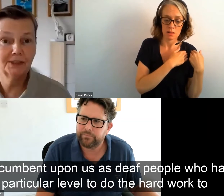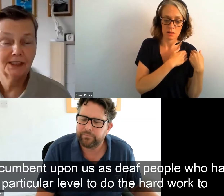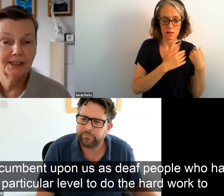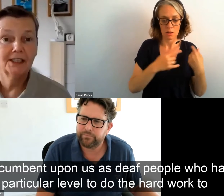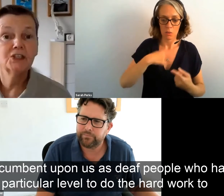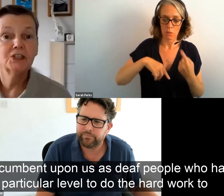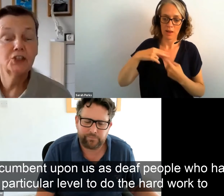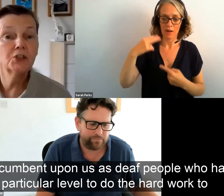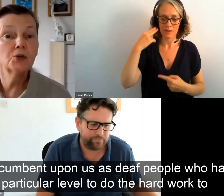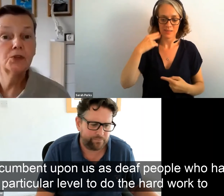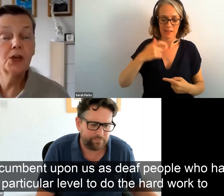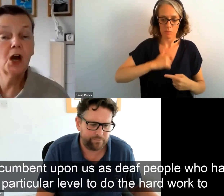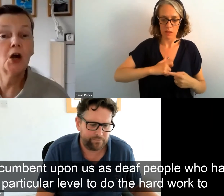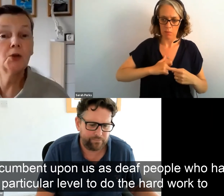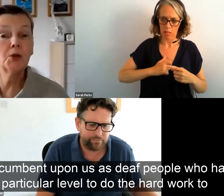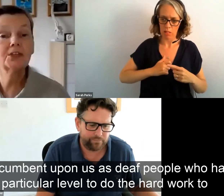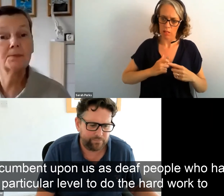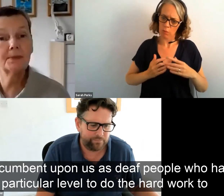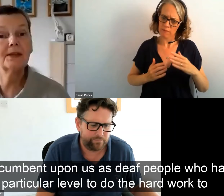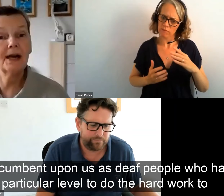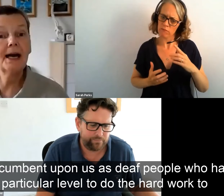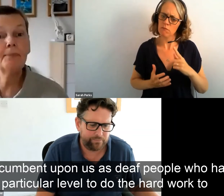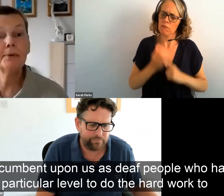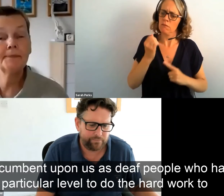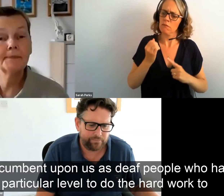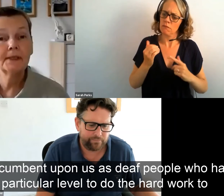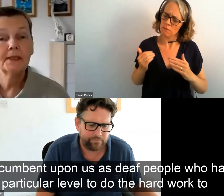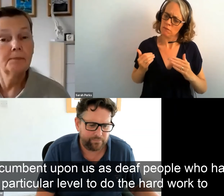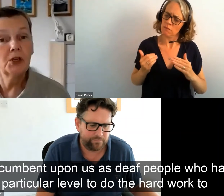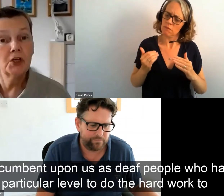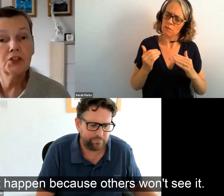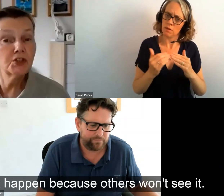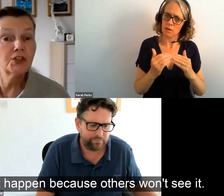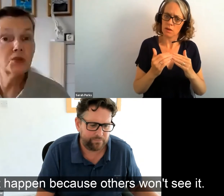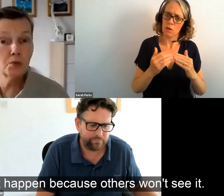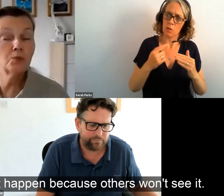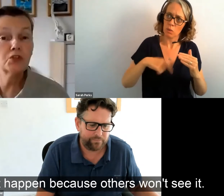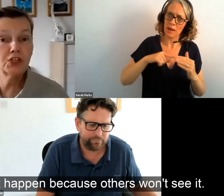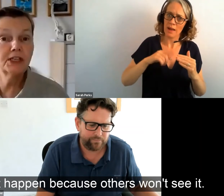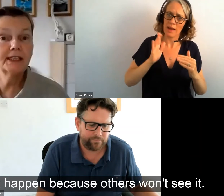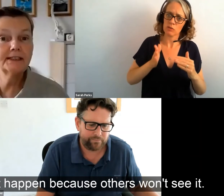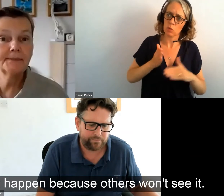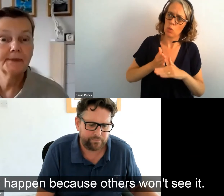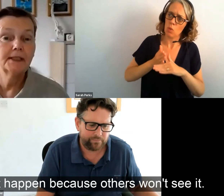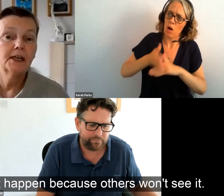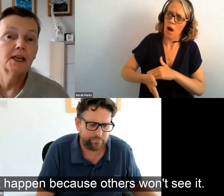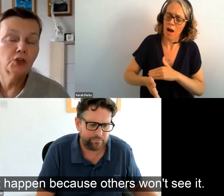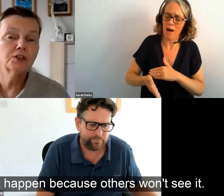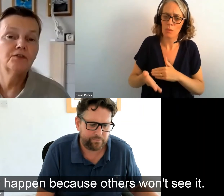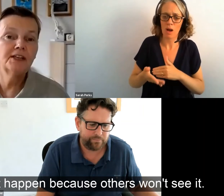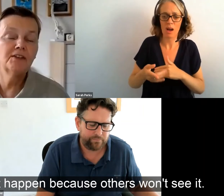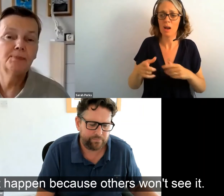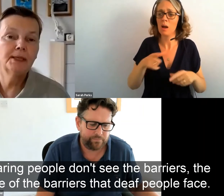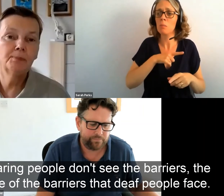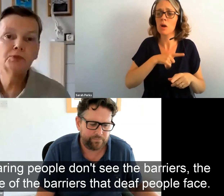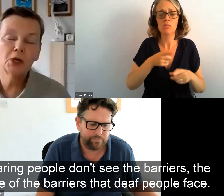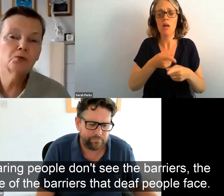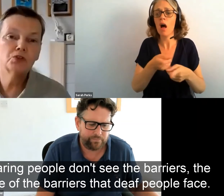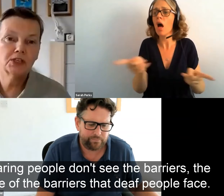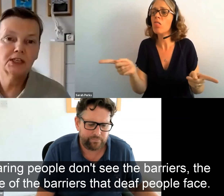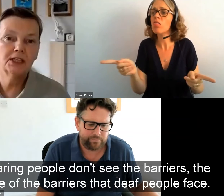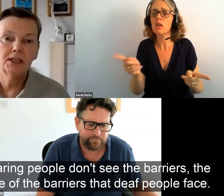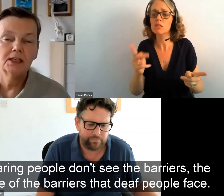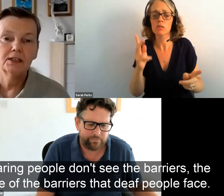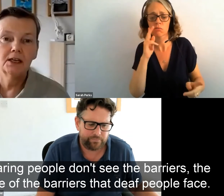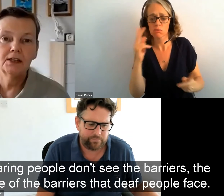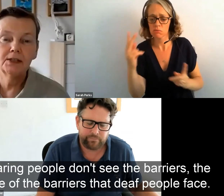have reached a particular level to do the hard work to make that happen, because others won't see it. A lot of